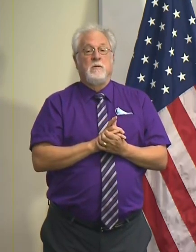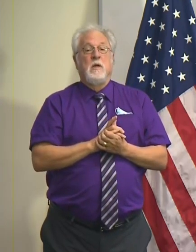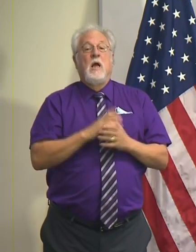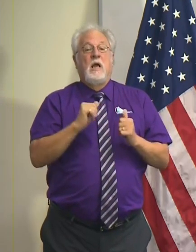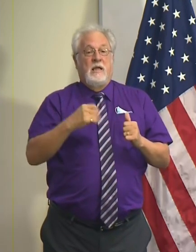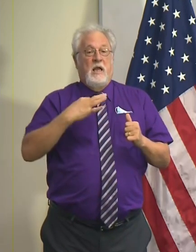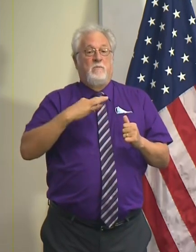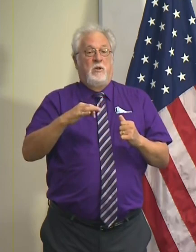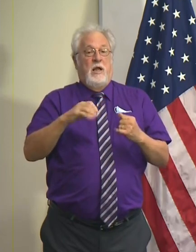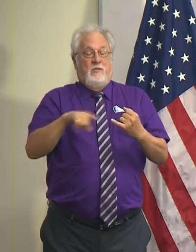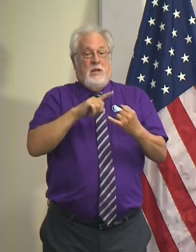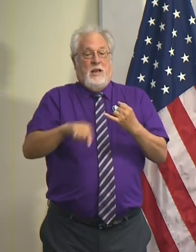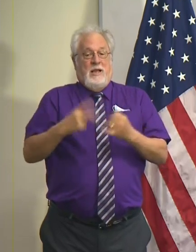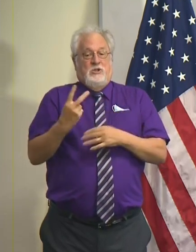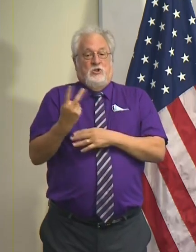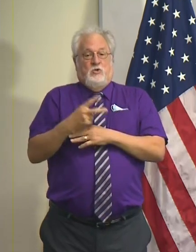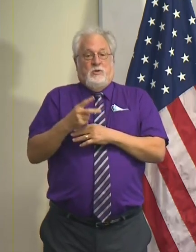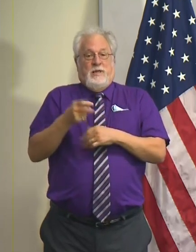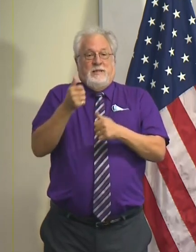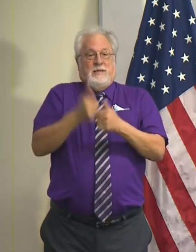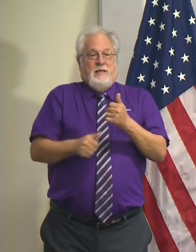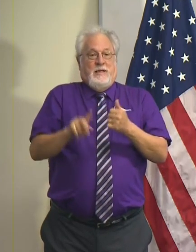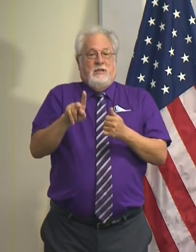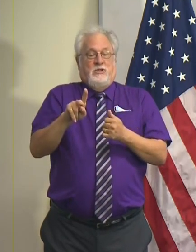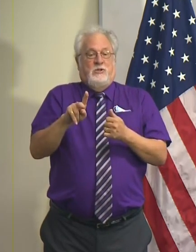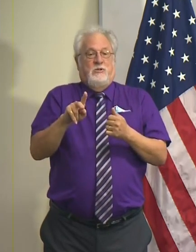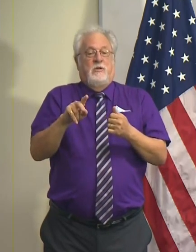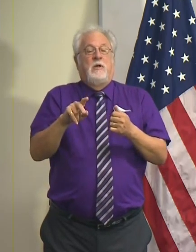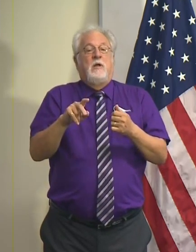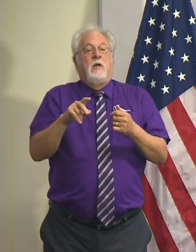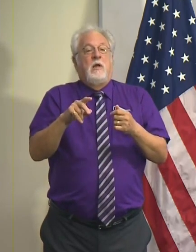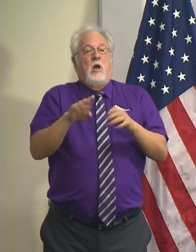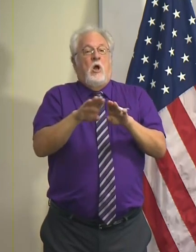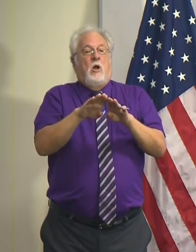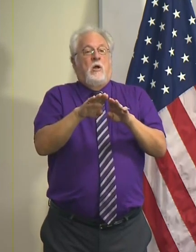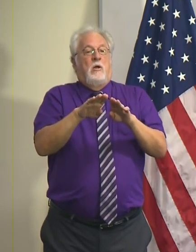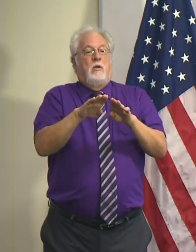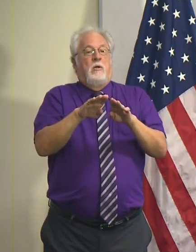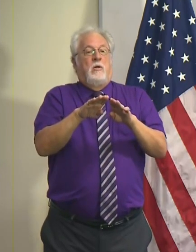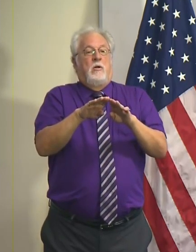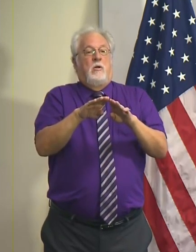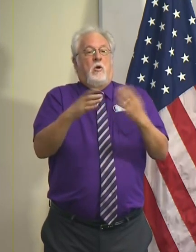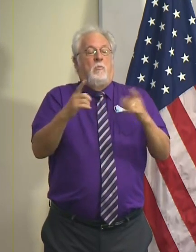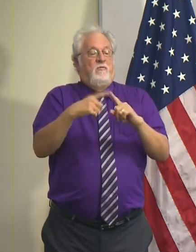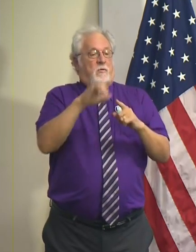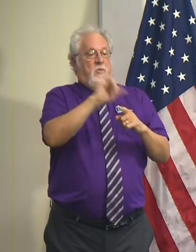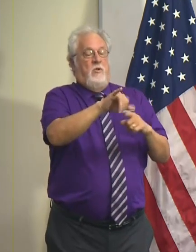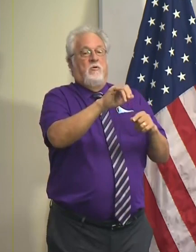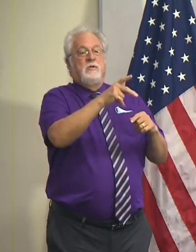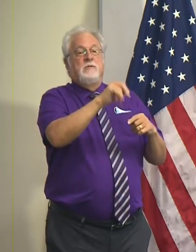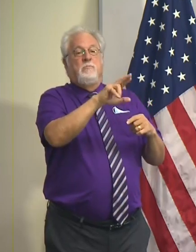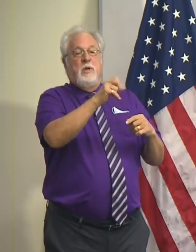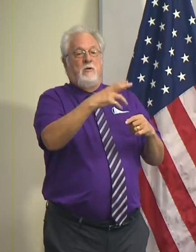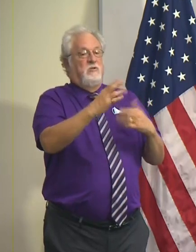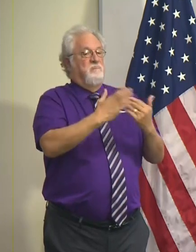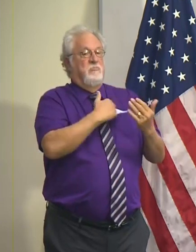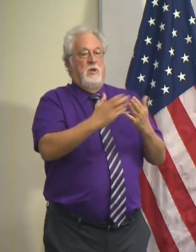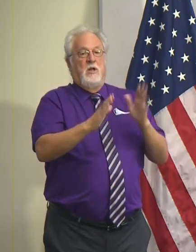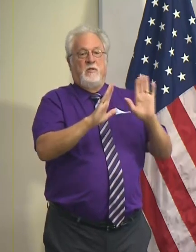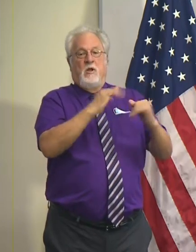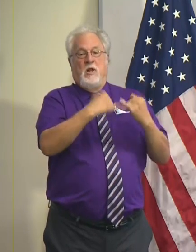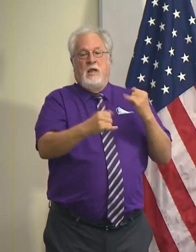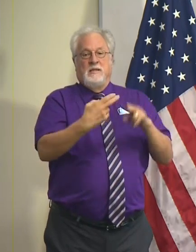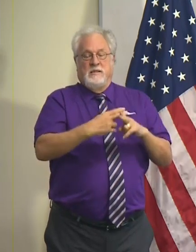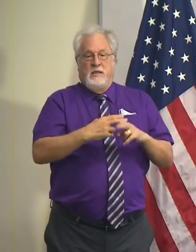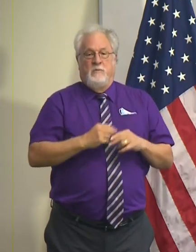can apply during the last 2 days of each phase. Open to anyone from the designated parishes, regardless of their